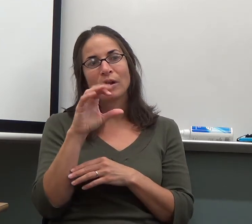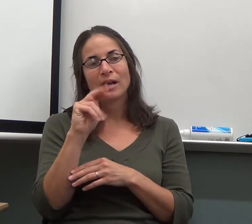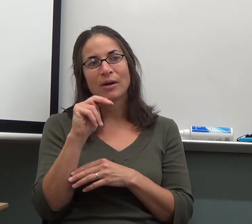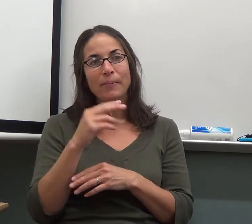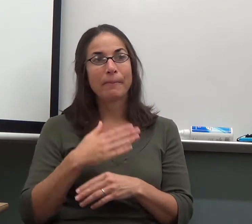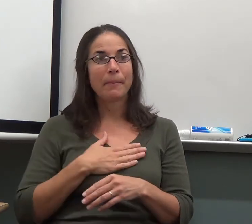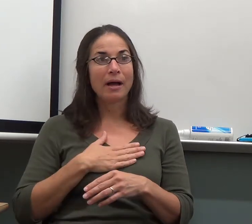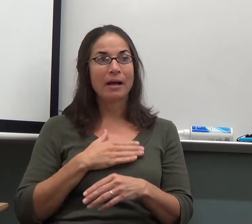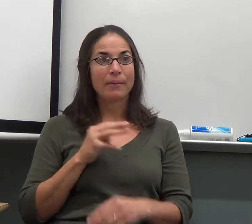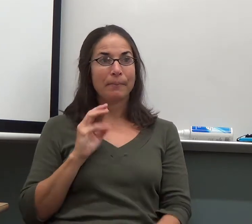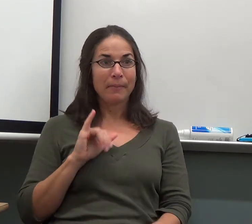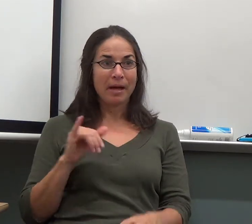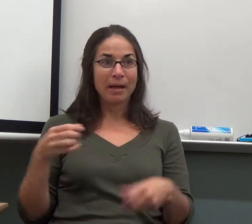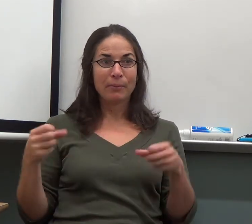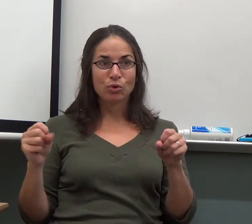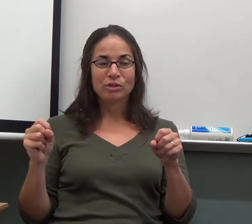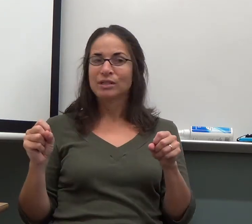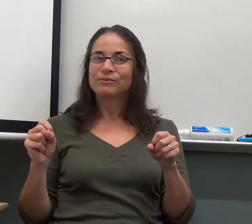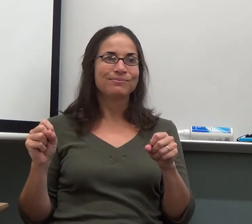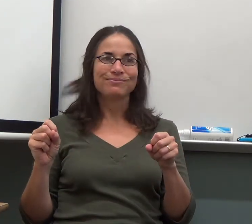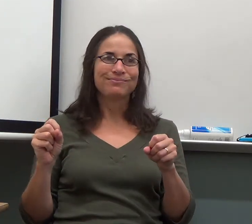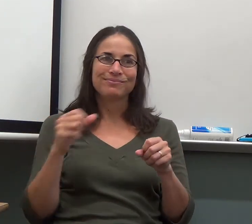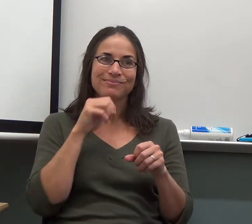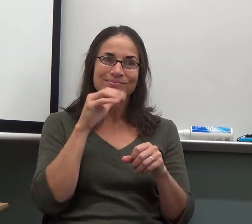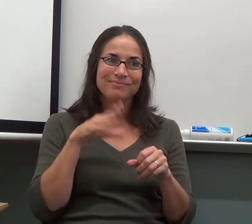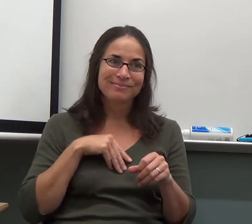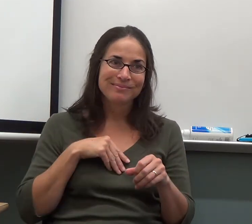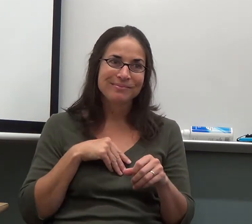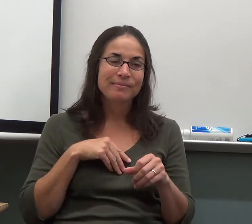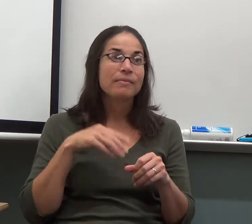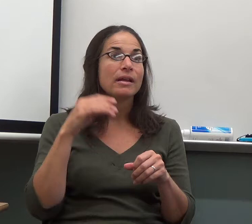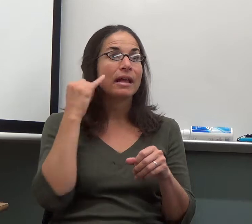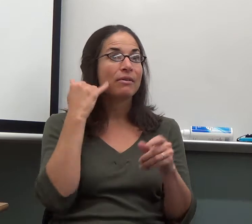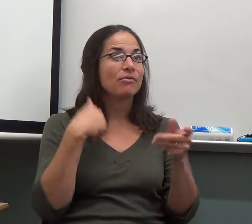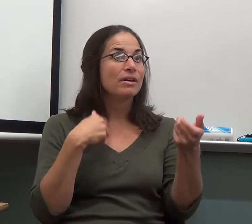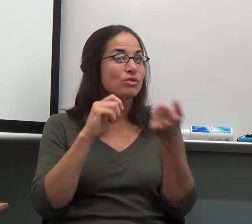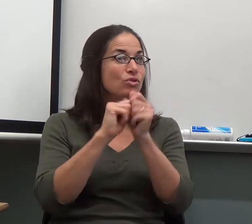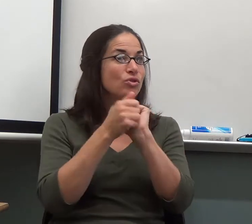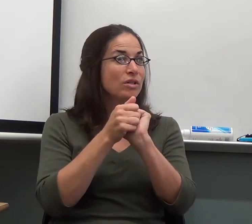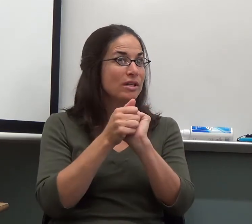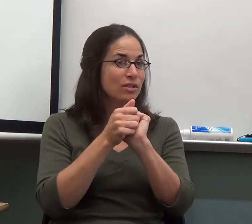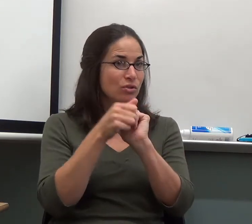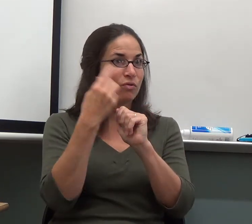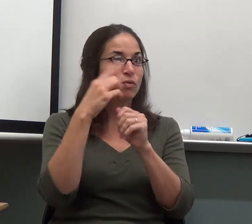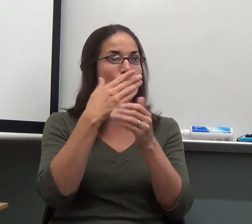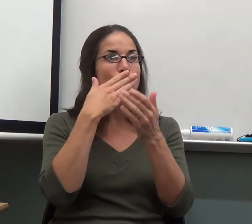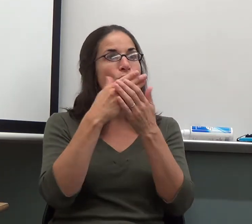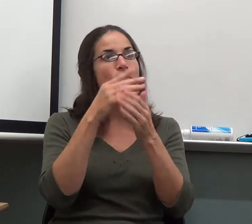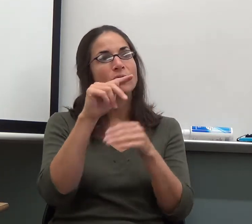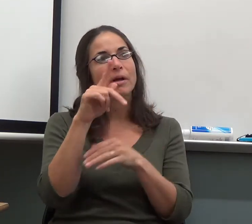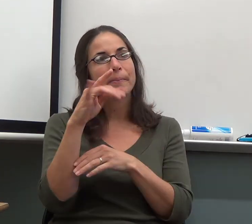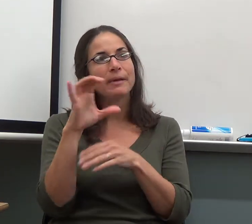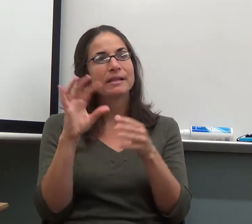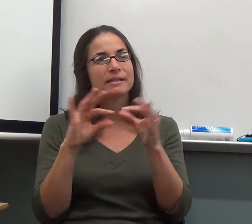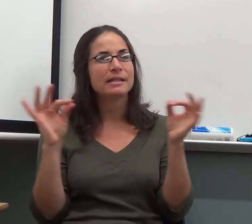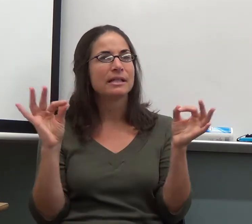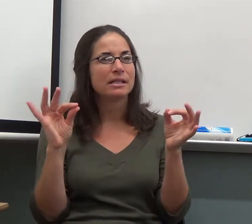Right? Now, if I were to change that sentence to be a good topic sentence, I might say something like this.